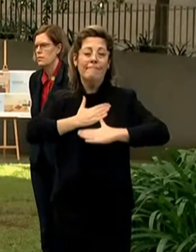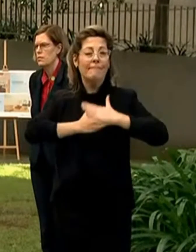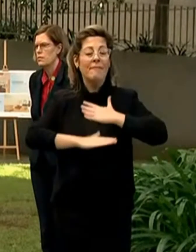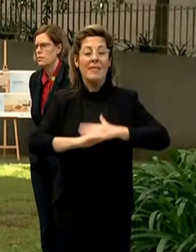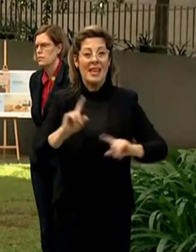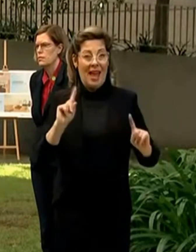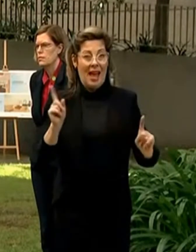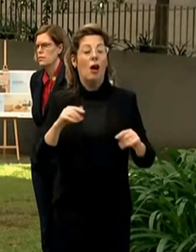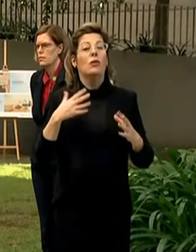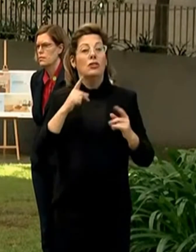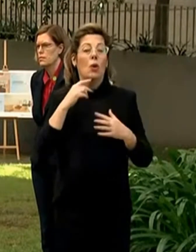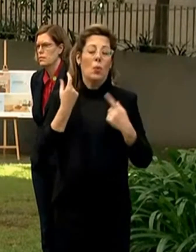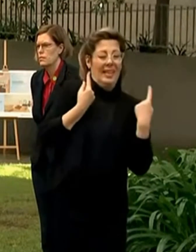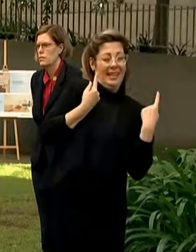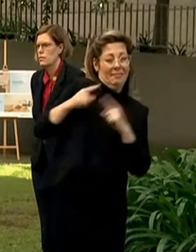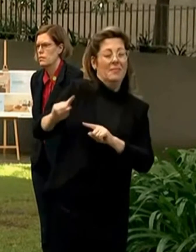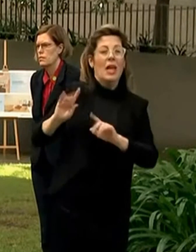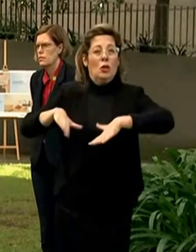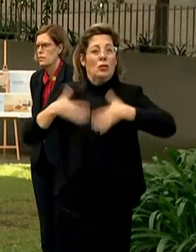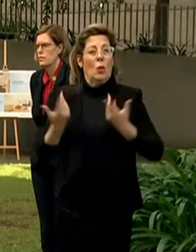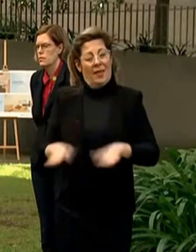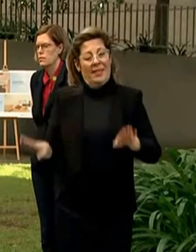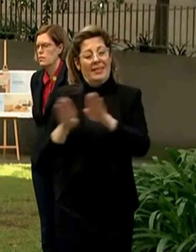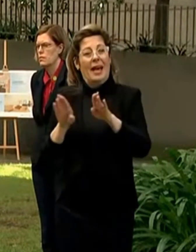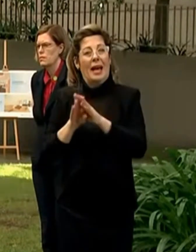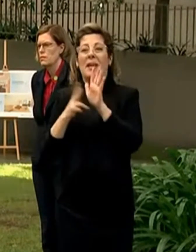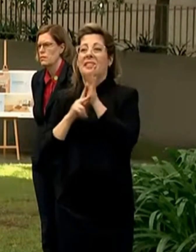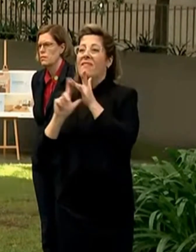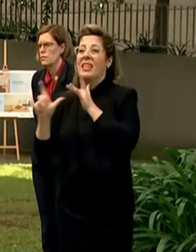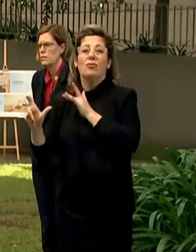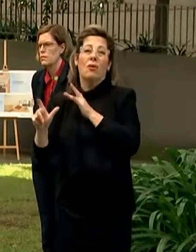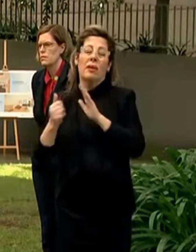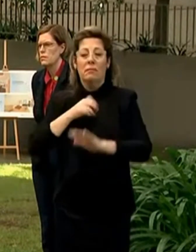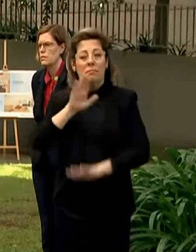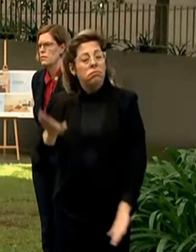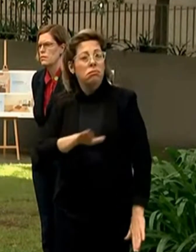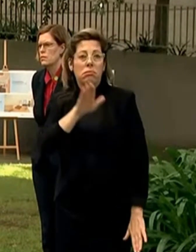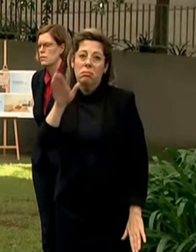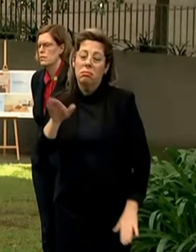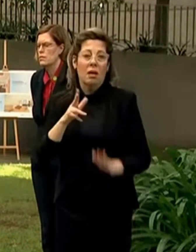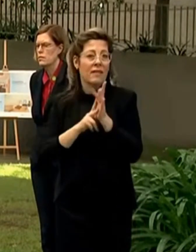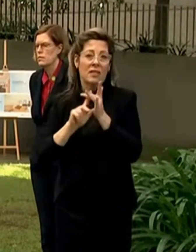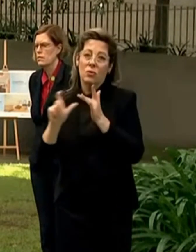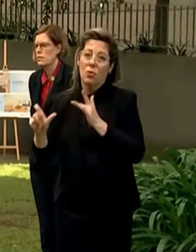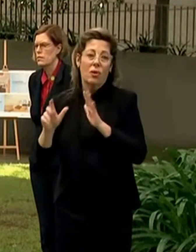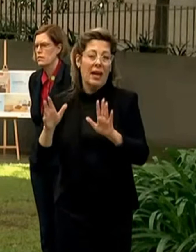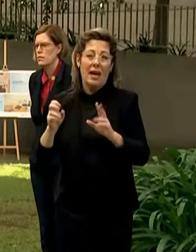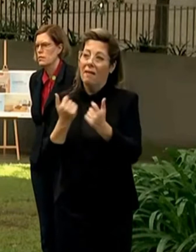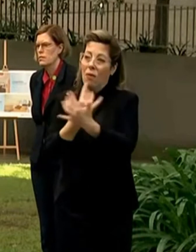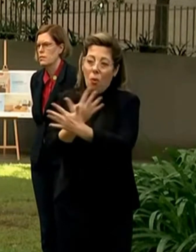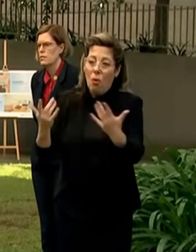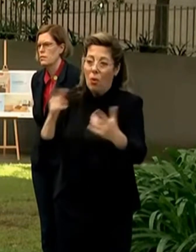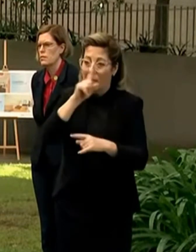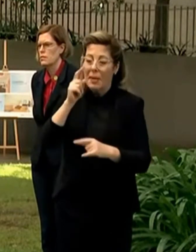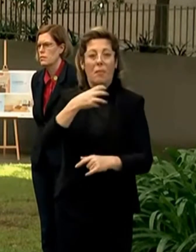what Victoria is going through, and that's our aim. I really want to extend my empathy to the Victorian Premier and all the citizens of